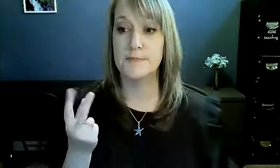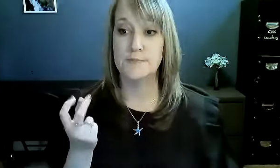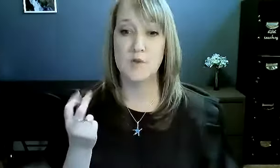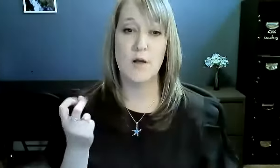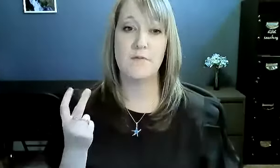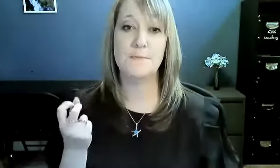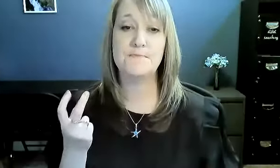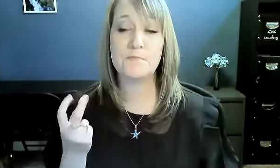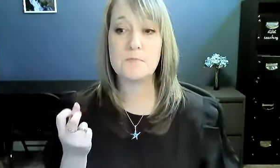12.